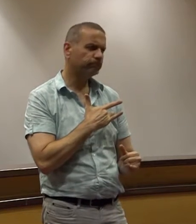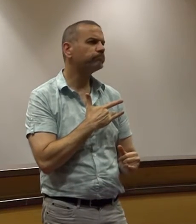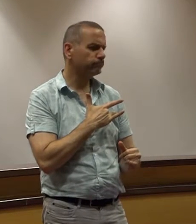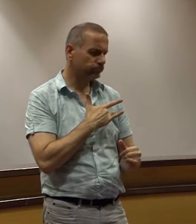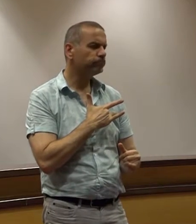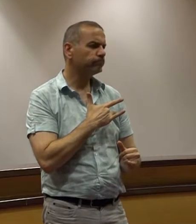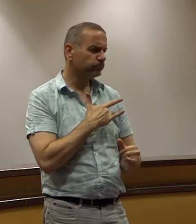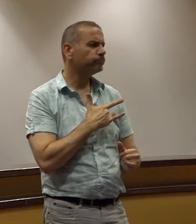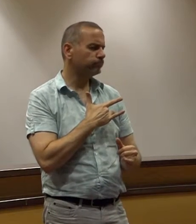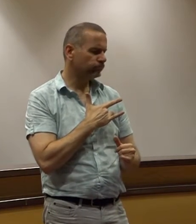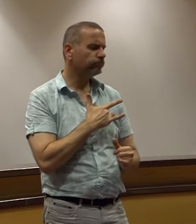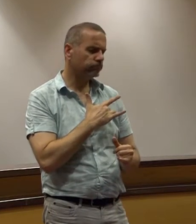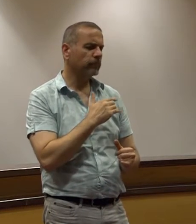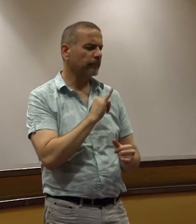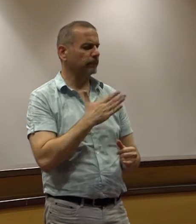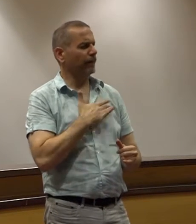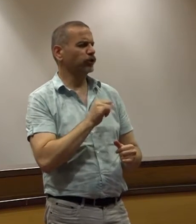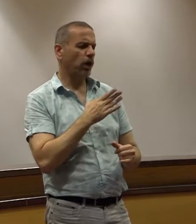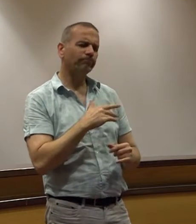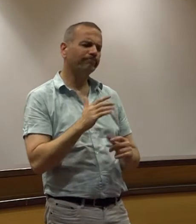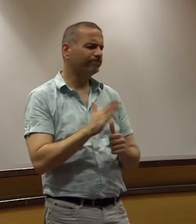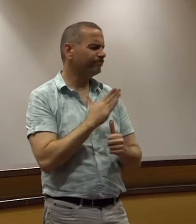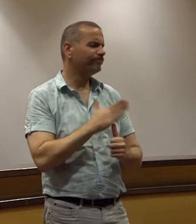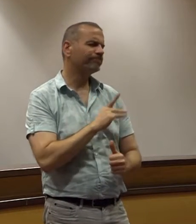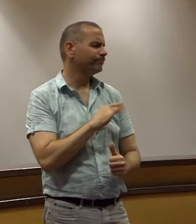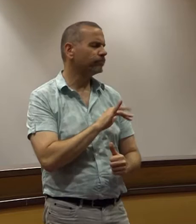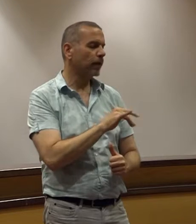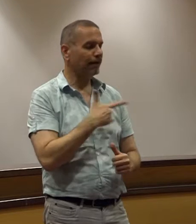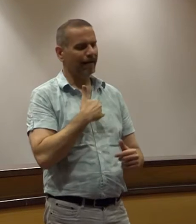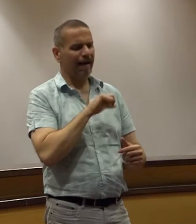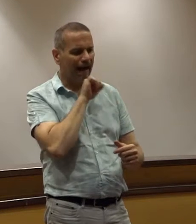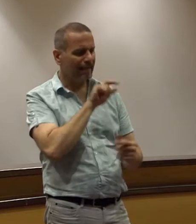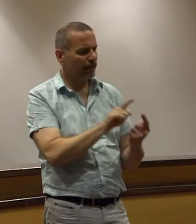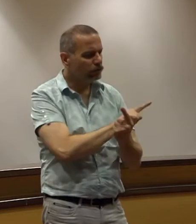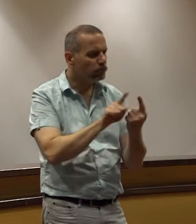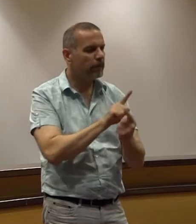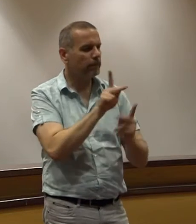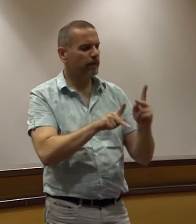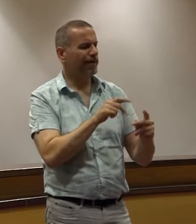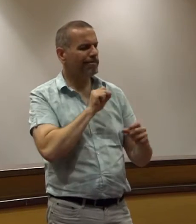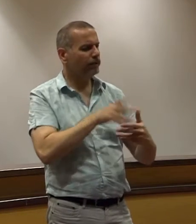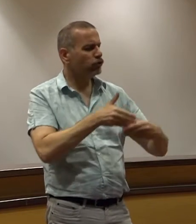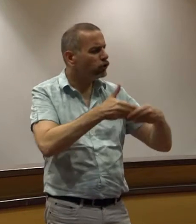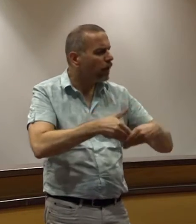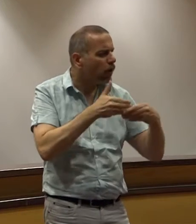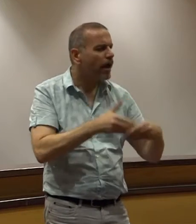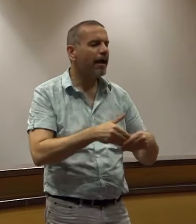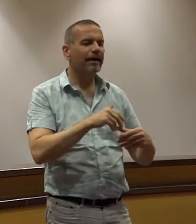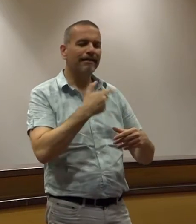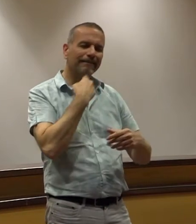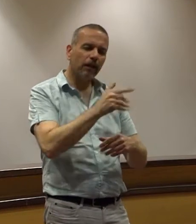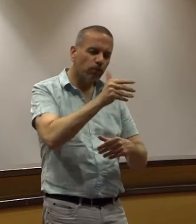that I've been given. I love to meet people. I love to shake their hands. I love to say